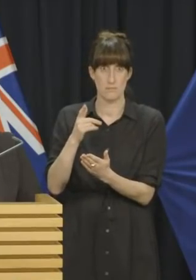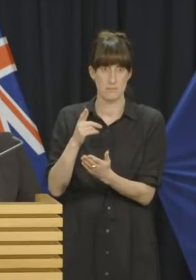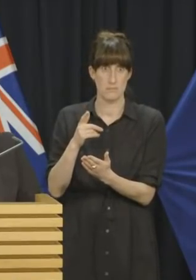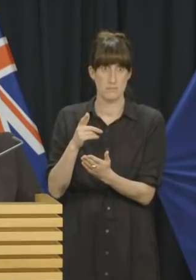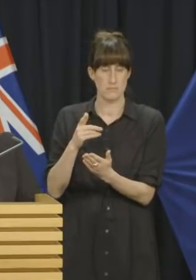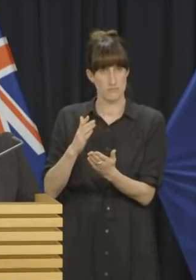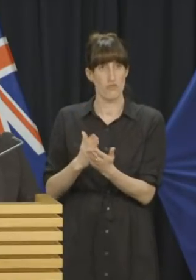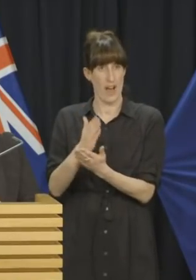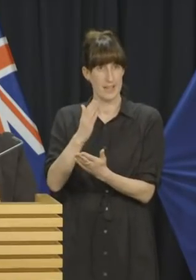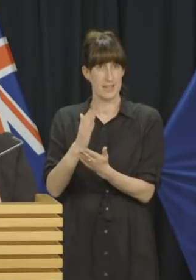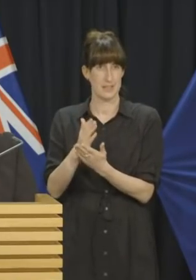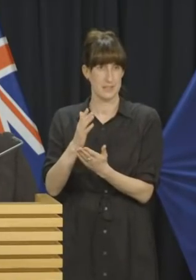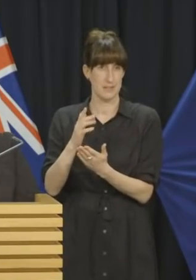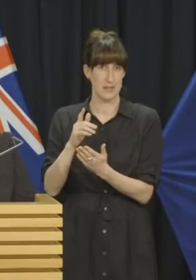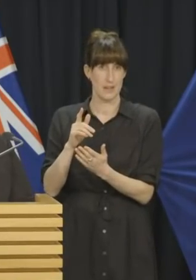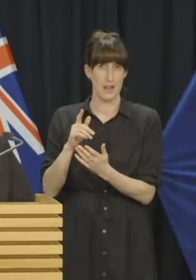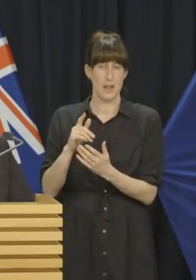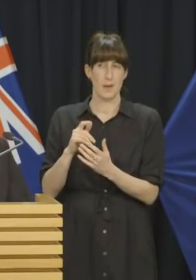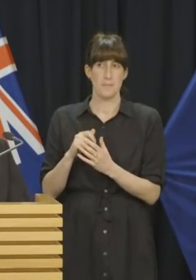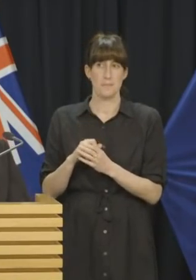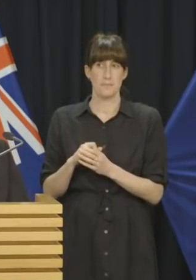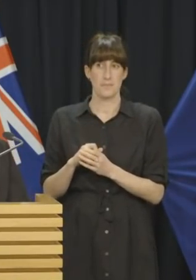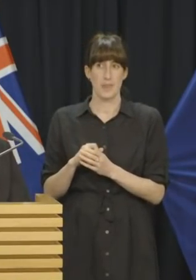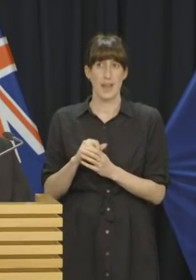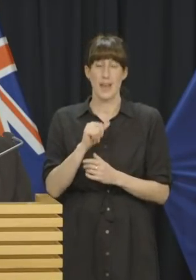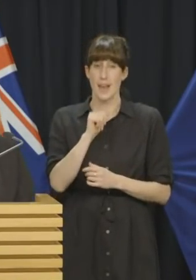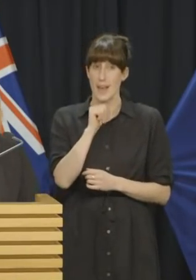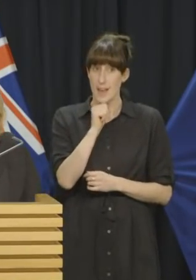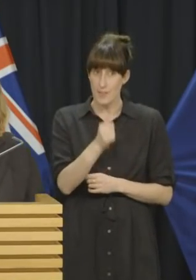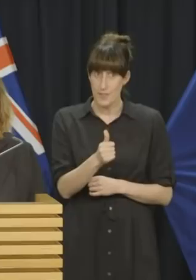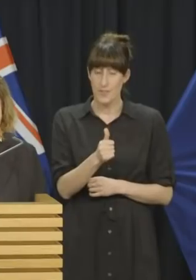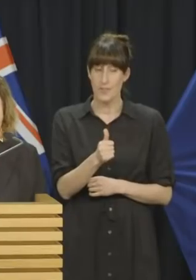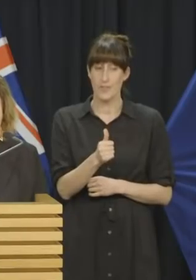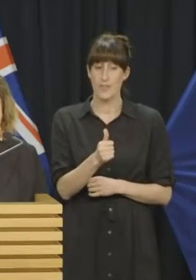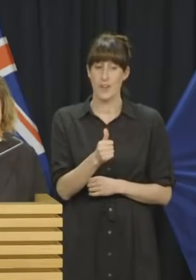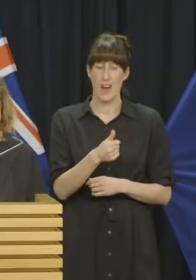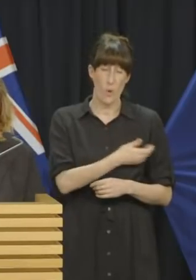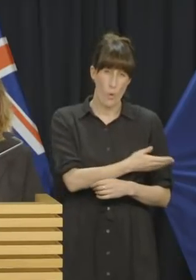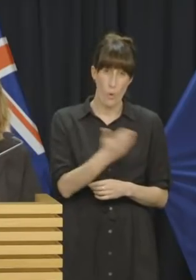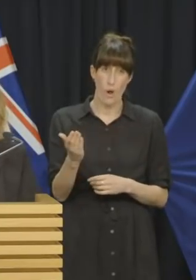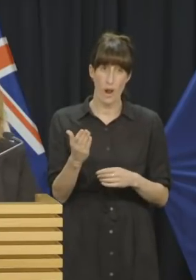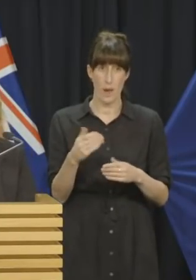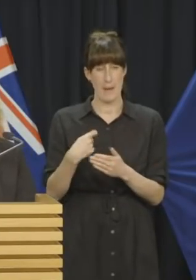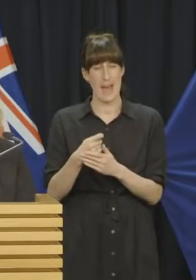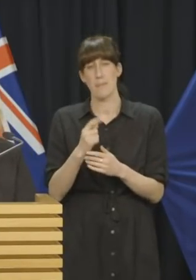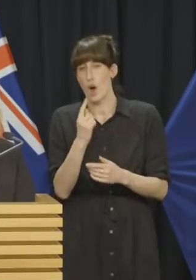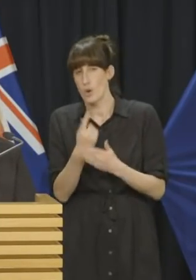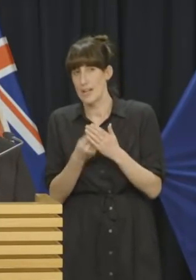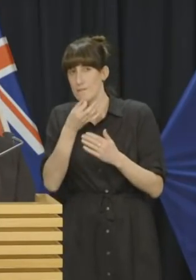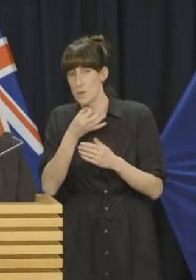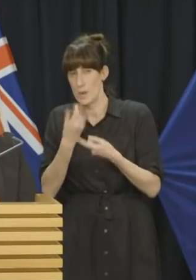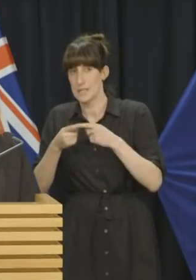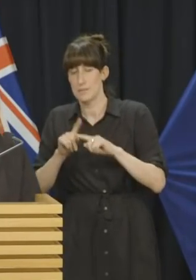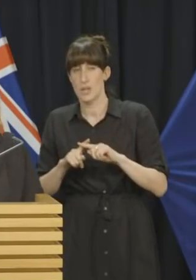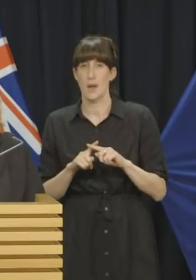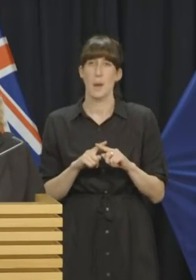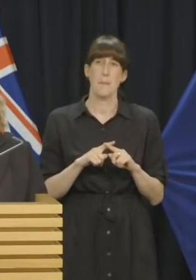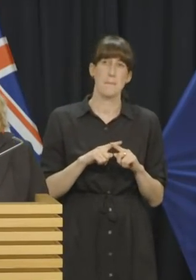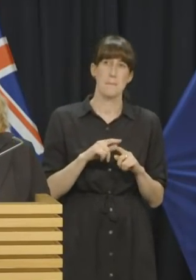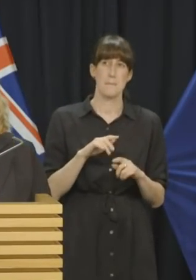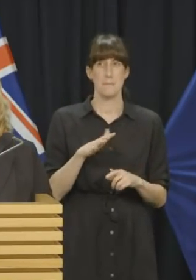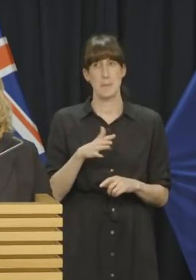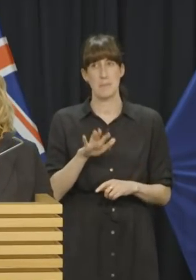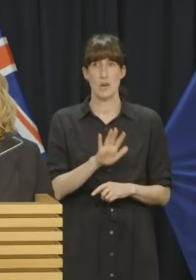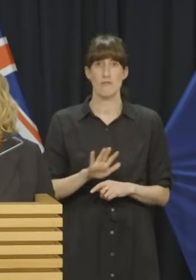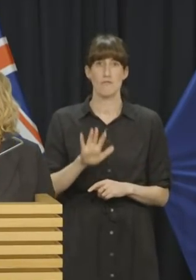return home for financial hardship and other measures, we would have only been looking at collecting probably